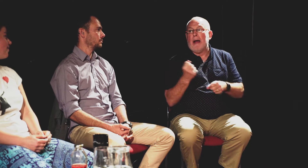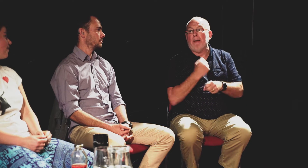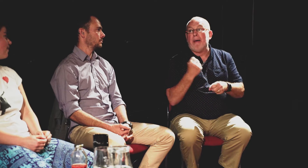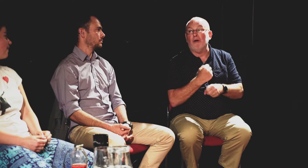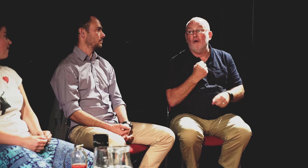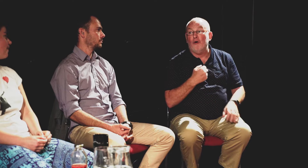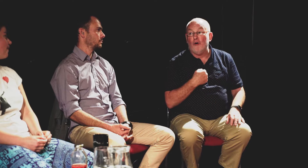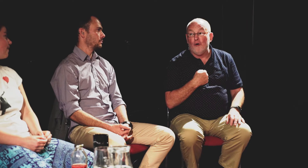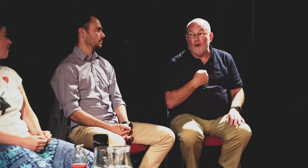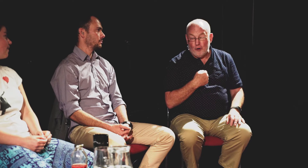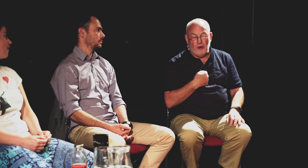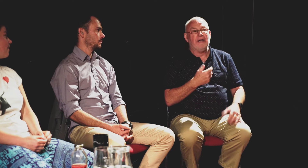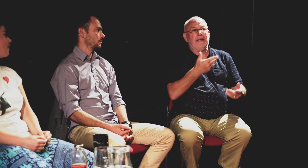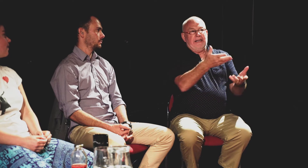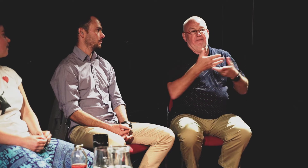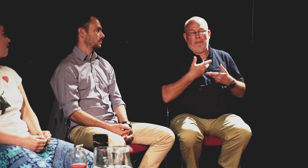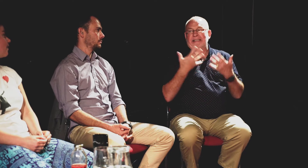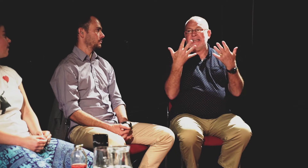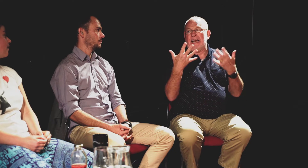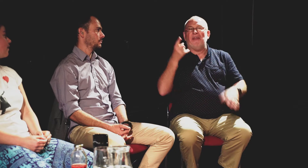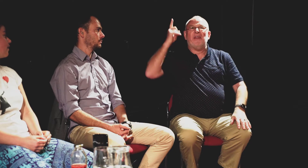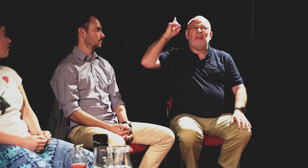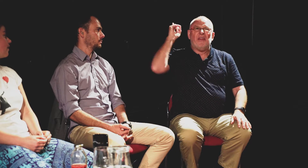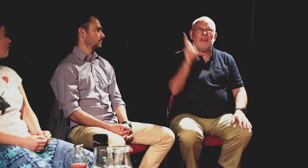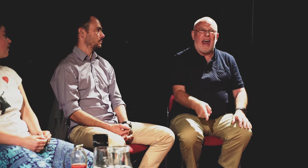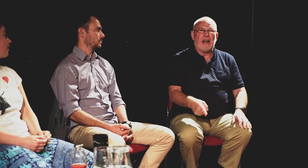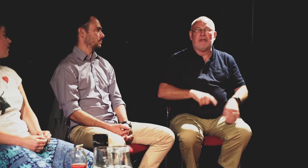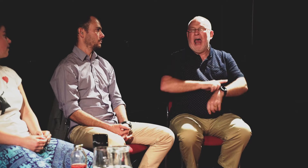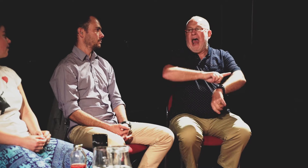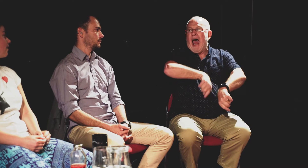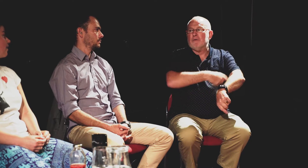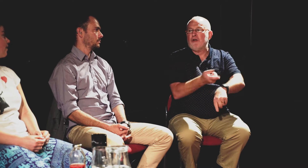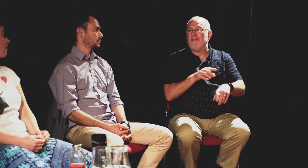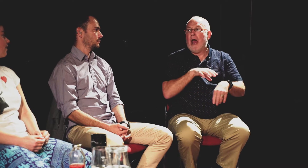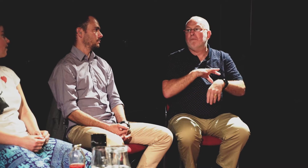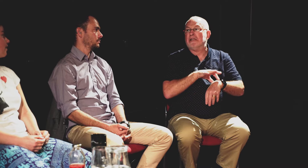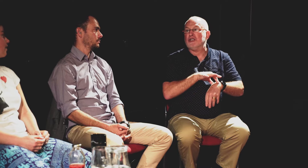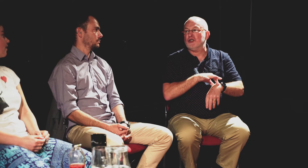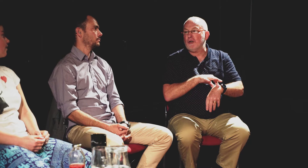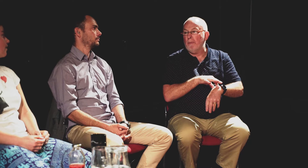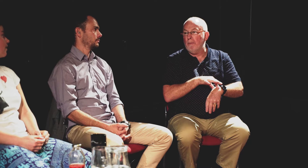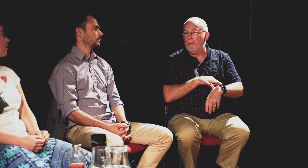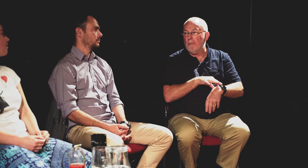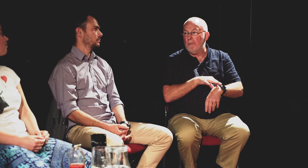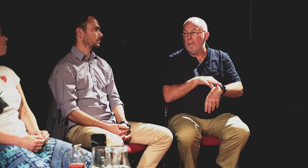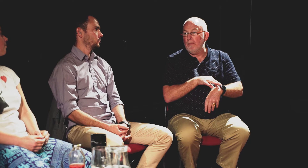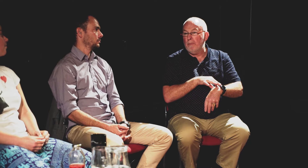said to me, "You could be a cabinet maker." And he said, "You just need to do 10,000 hours in apprenticeship and you'll be a